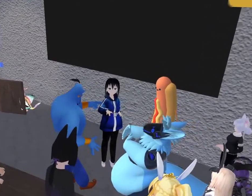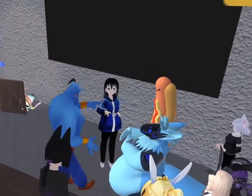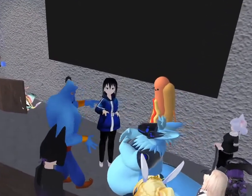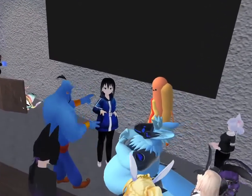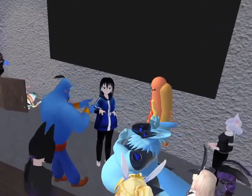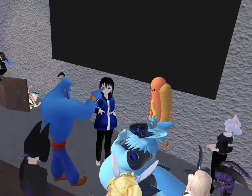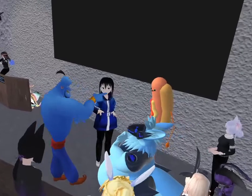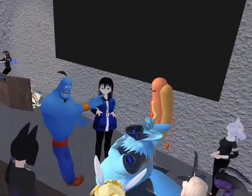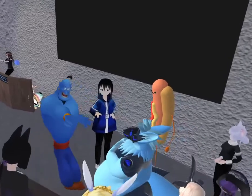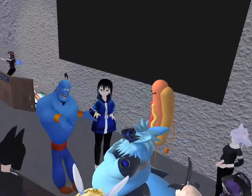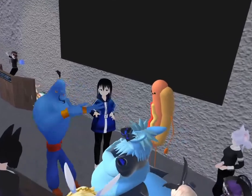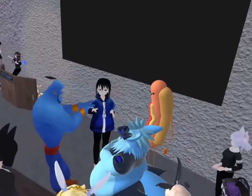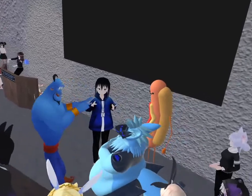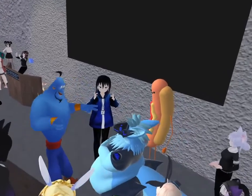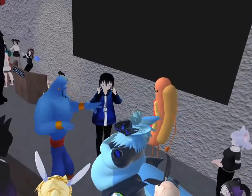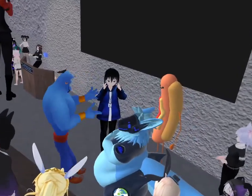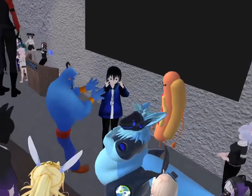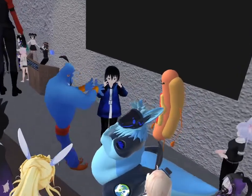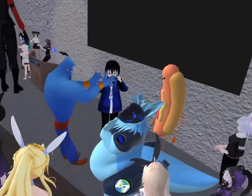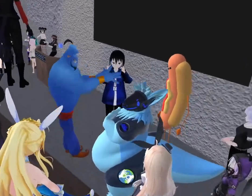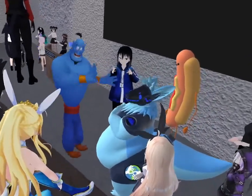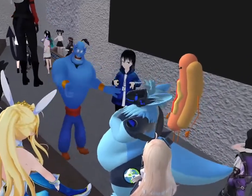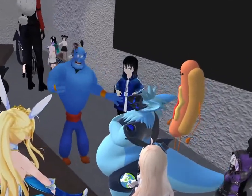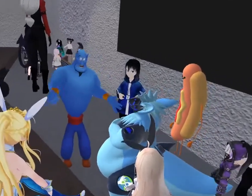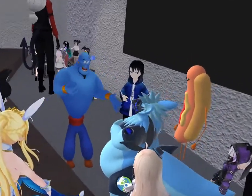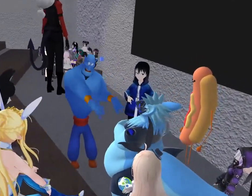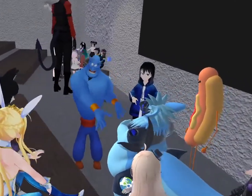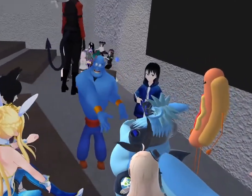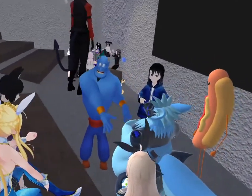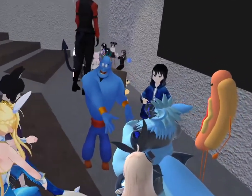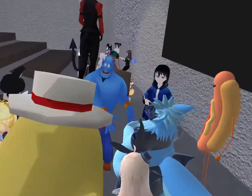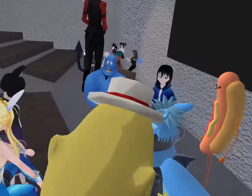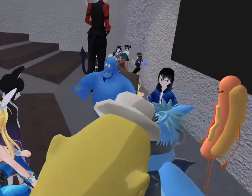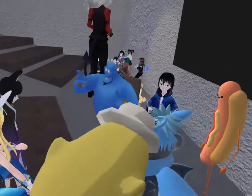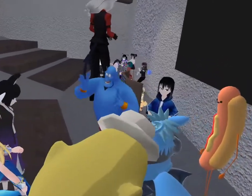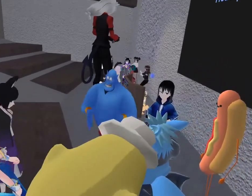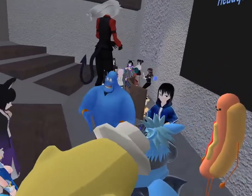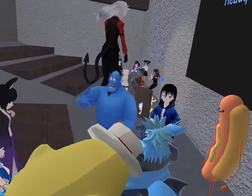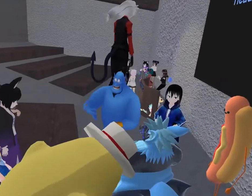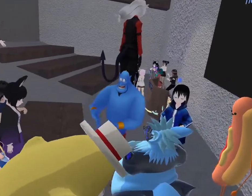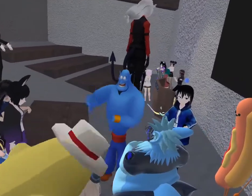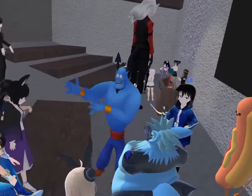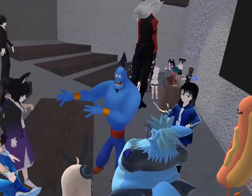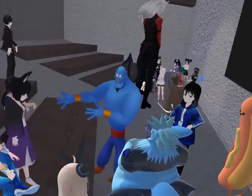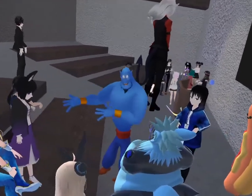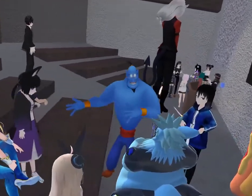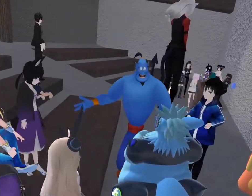moment. Then you'll make then you will take it from them, and then your interaction will be out. You will come back to the Yeah, table. when Kemi, Once you yeah, and finish then that, when Kemi comes Then down, you'll be your to blow interaction it, out,